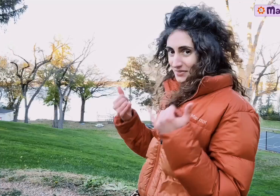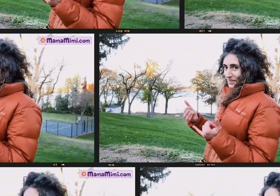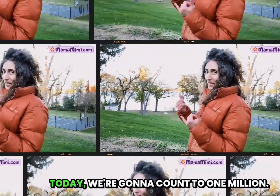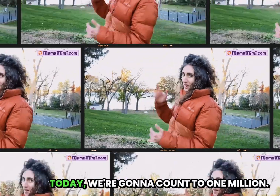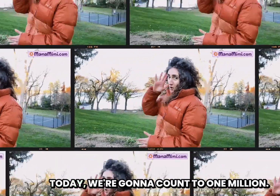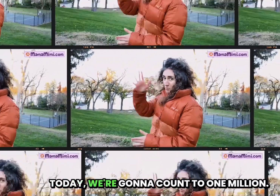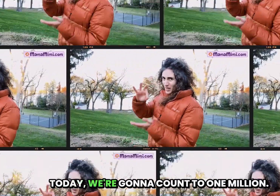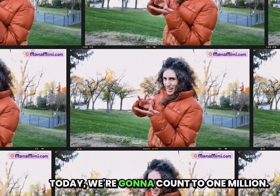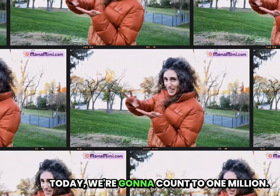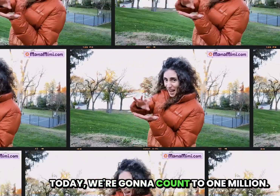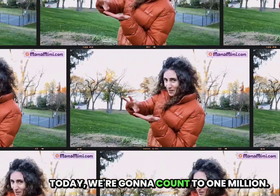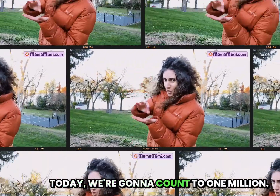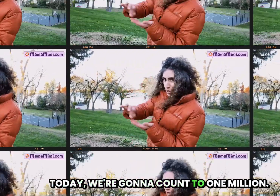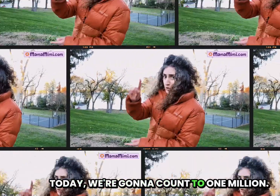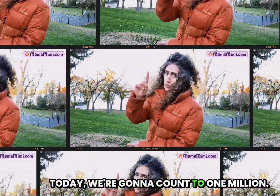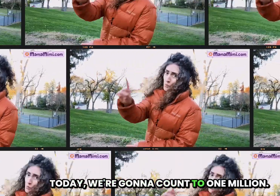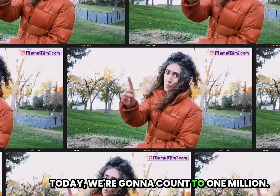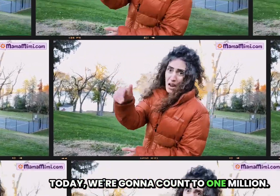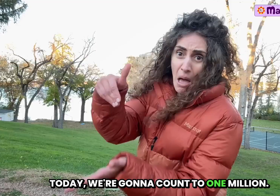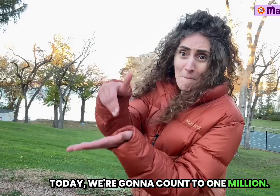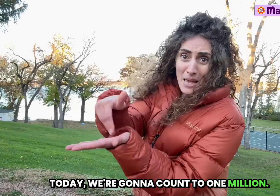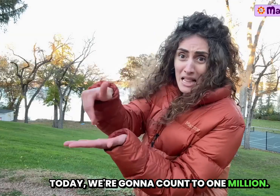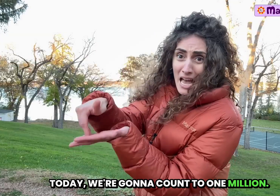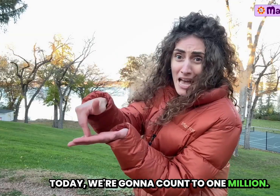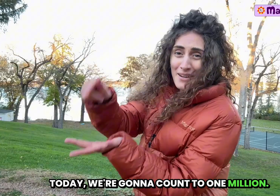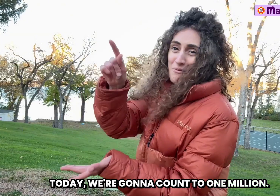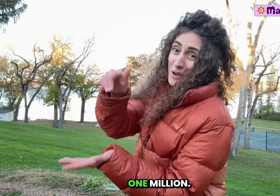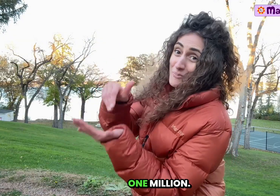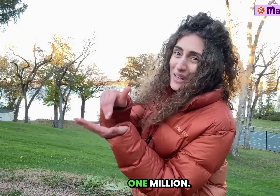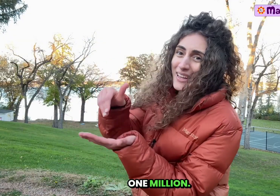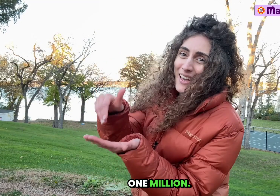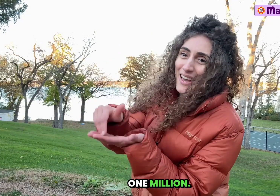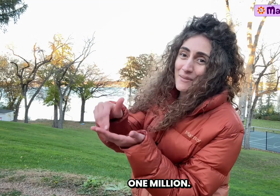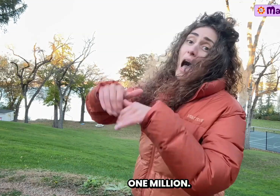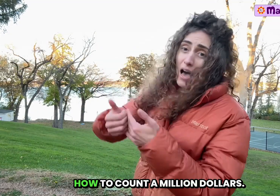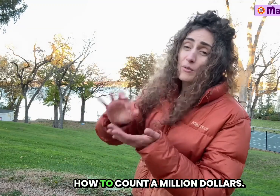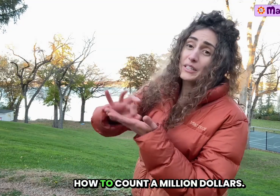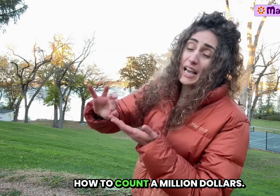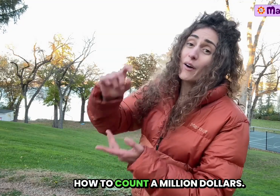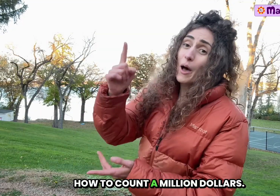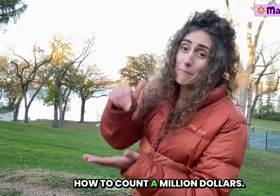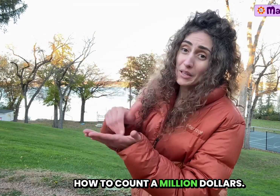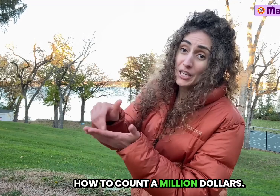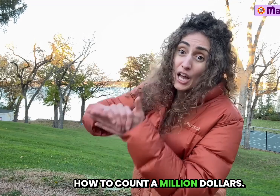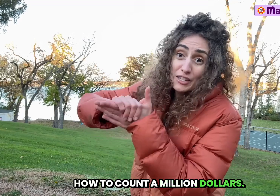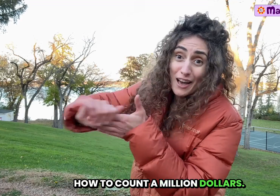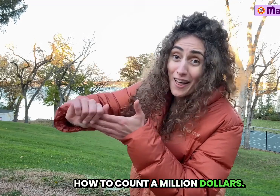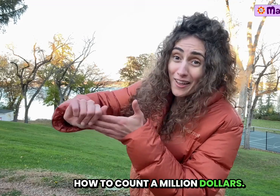Today we're gonna count to one million! One million! How to count a million dollars!